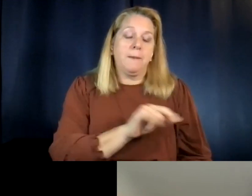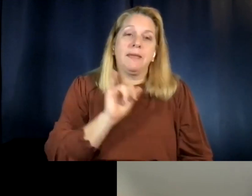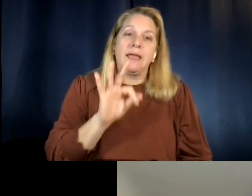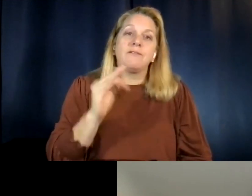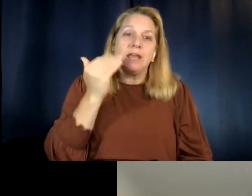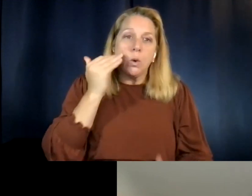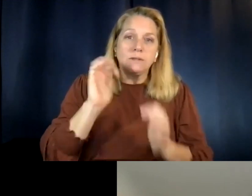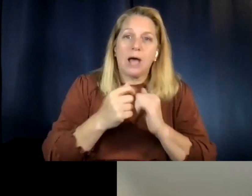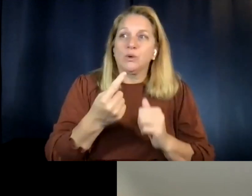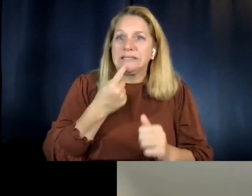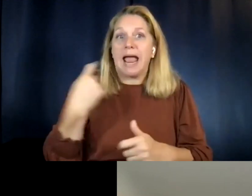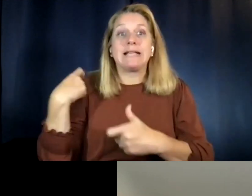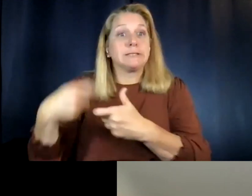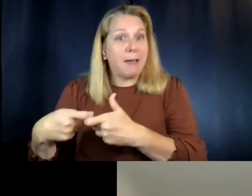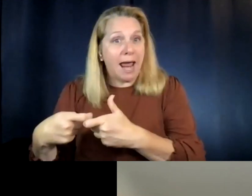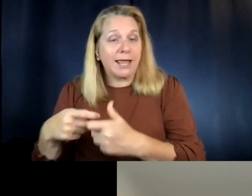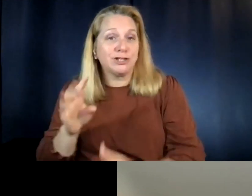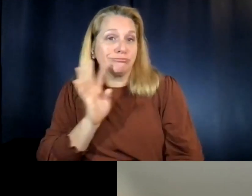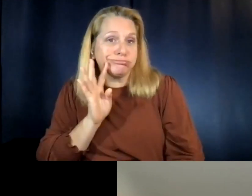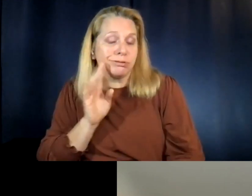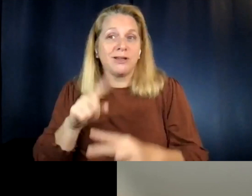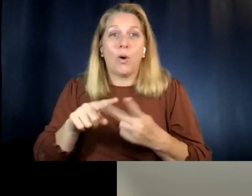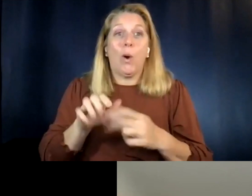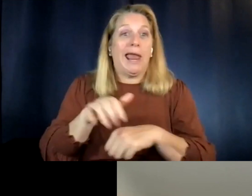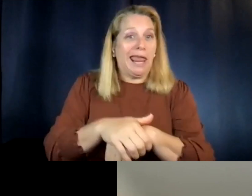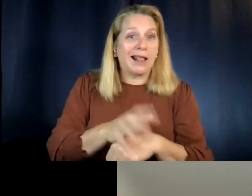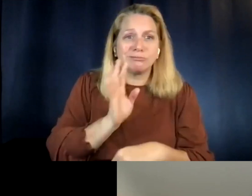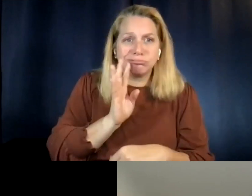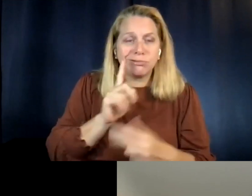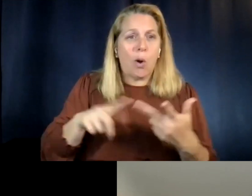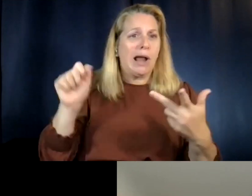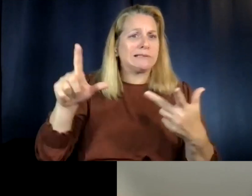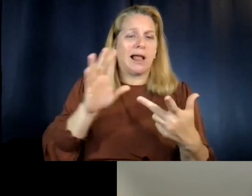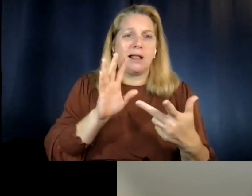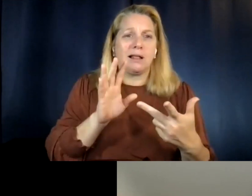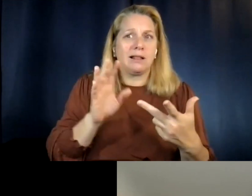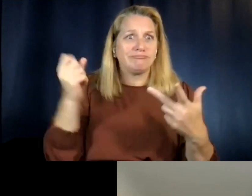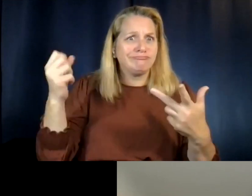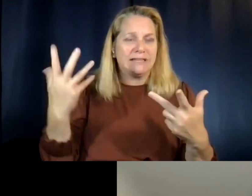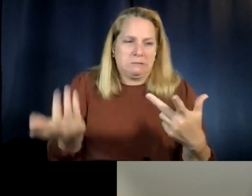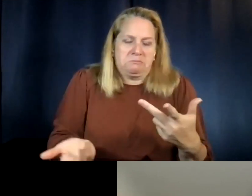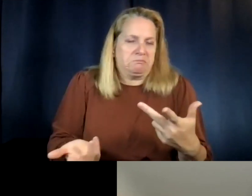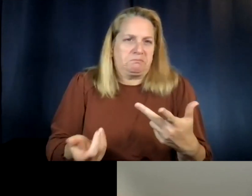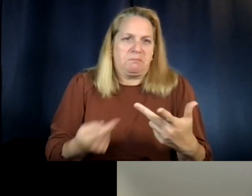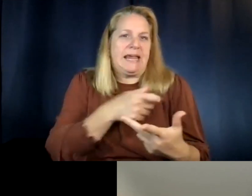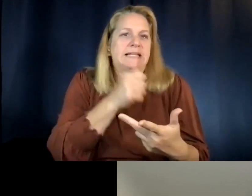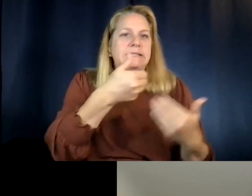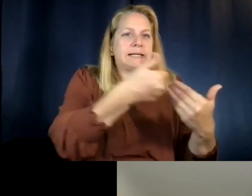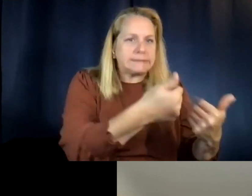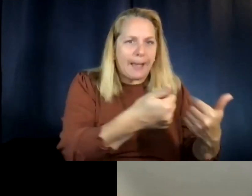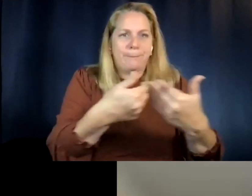to say it in Spanish or ASL or English, it's the same thing to him. He doesn't really separate languages right